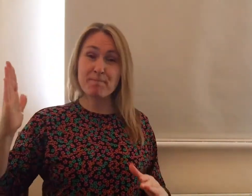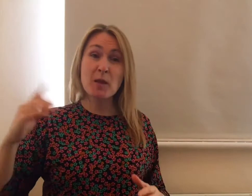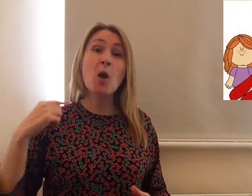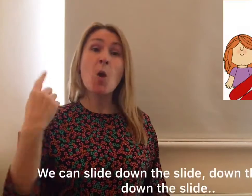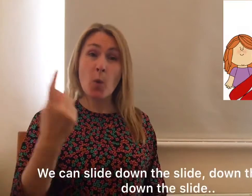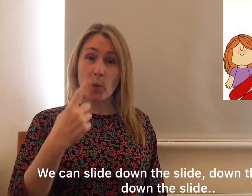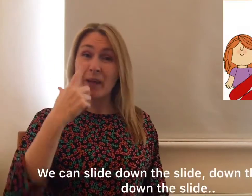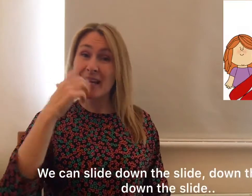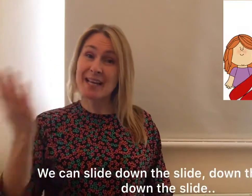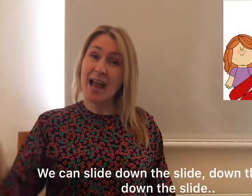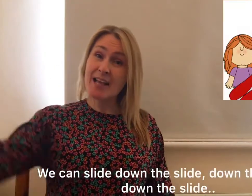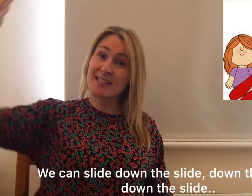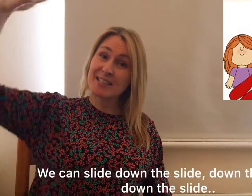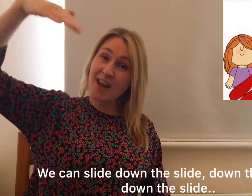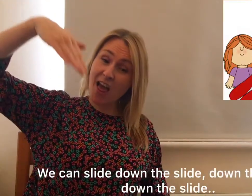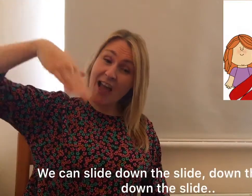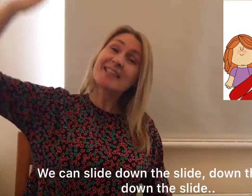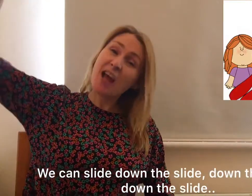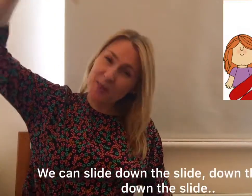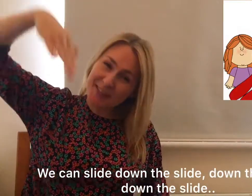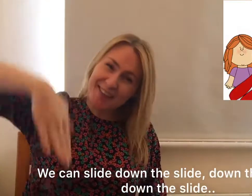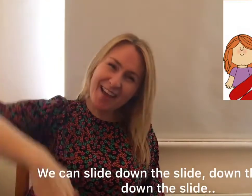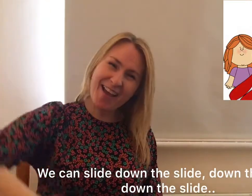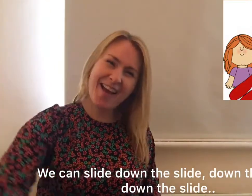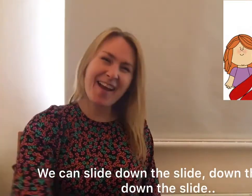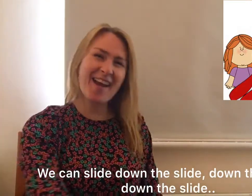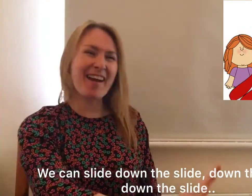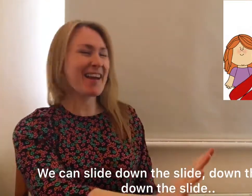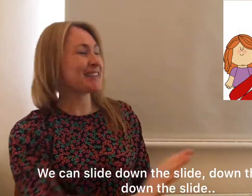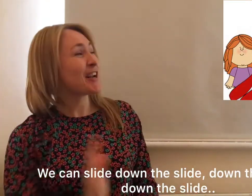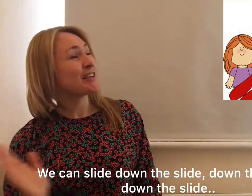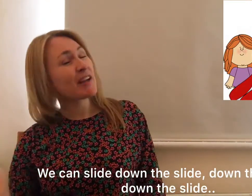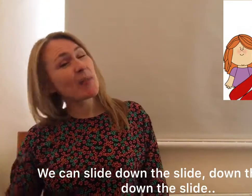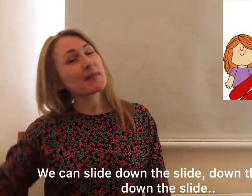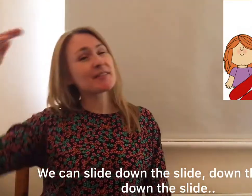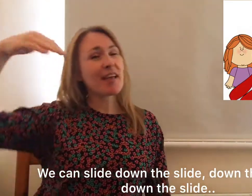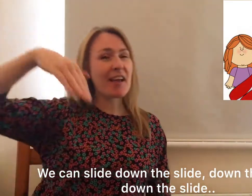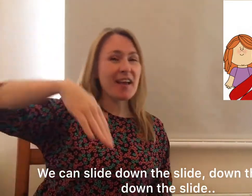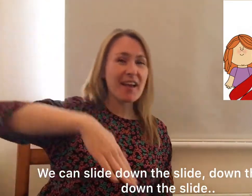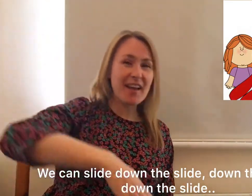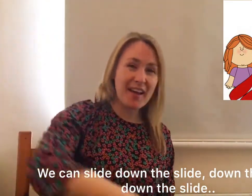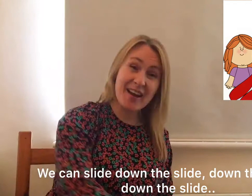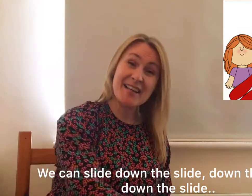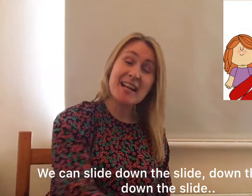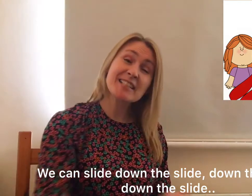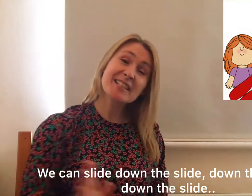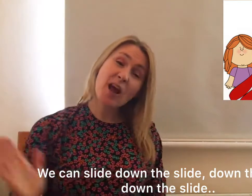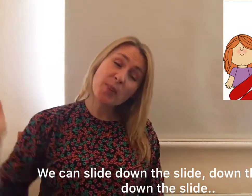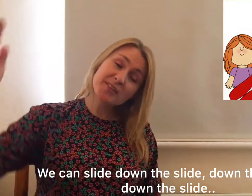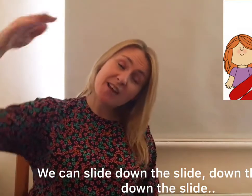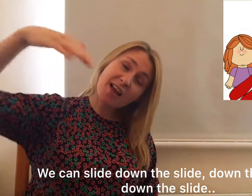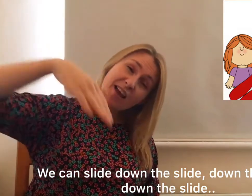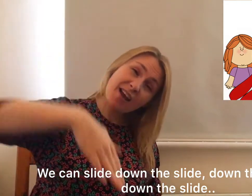We can fly down the fly, down the fly, down the fly